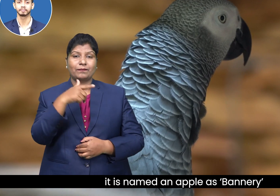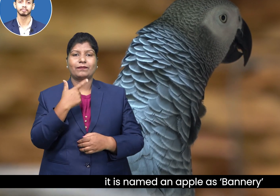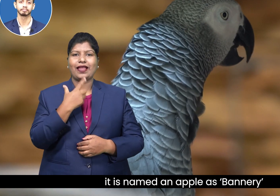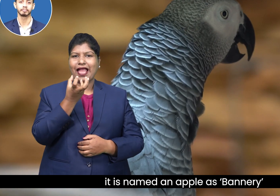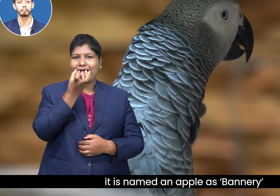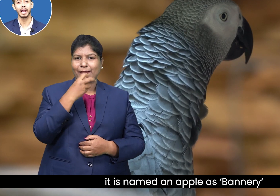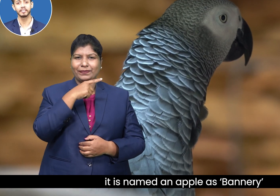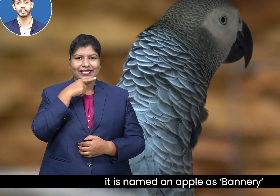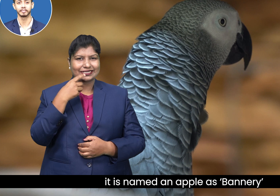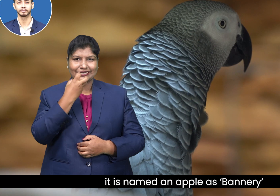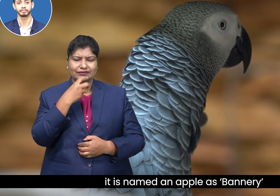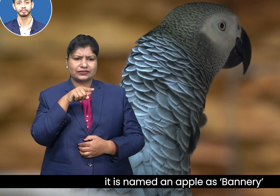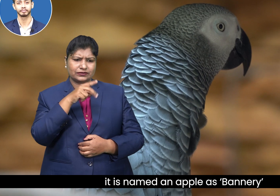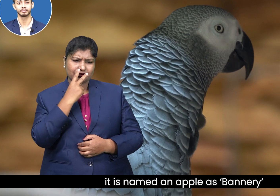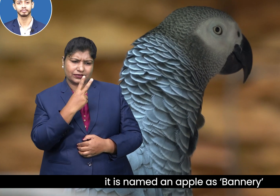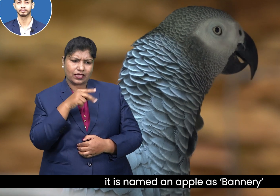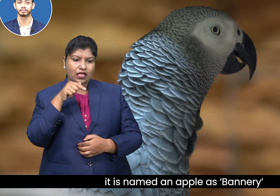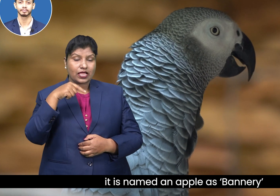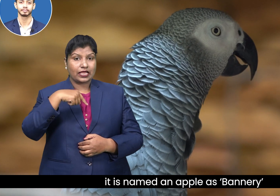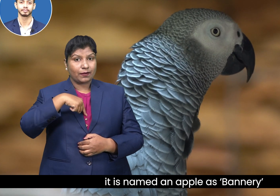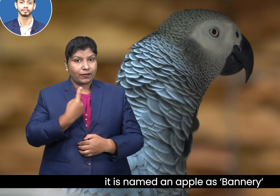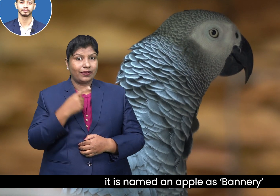as bannery.